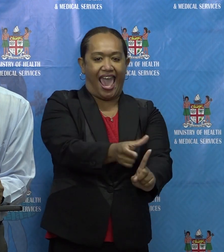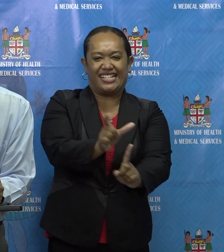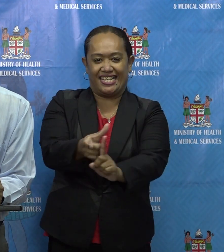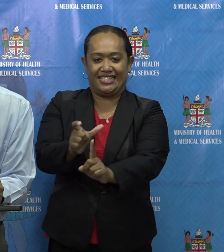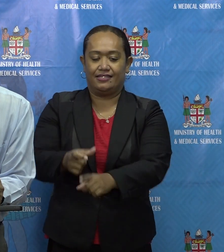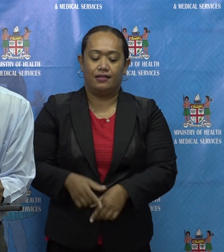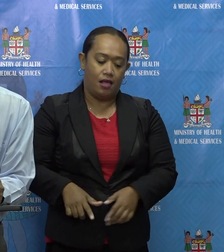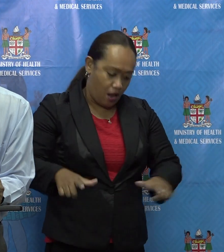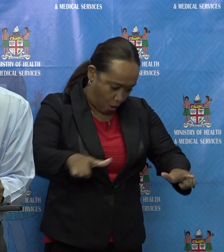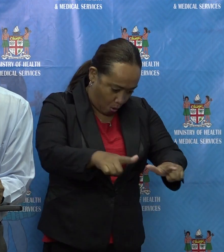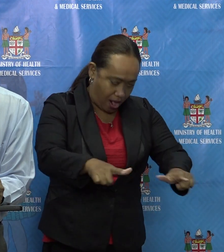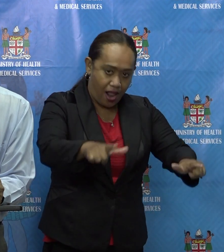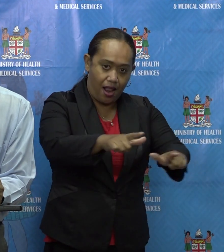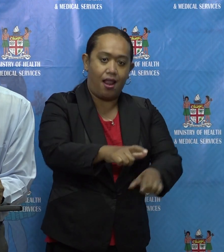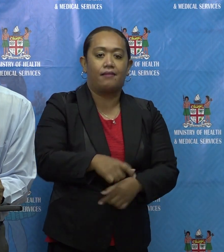All are local cases.